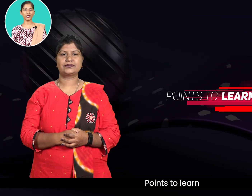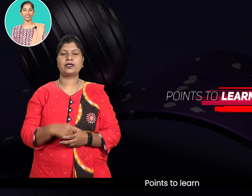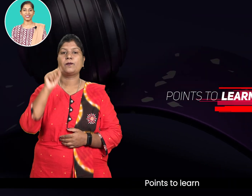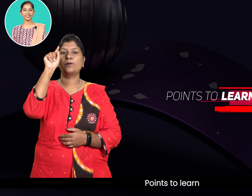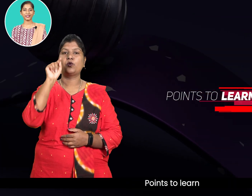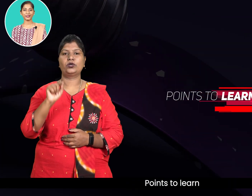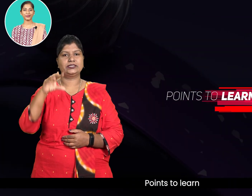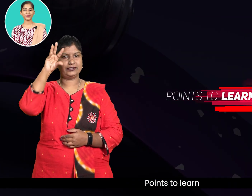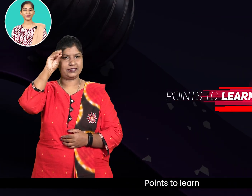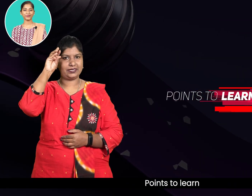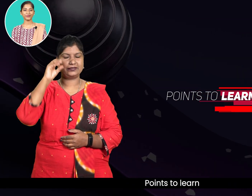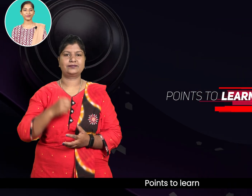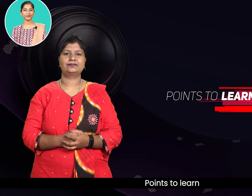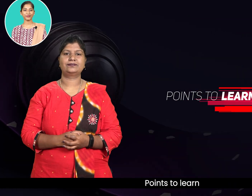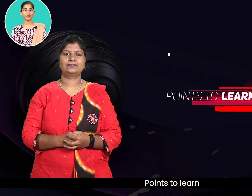Points to learn.